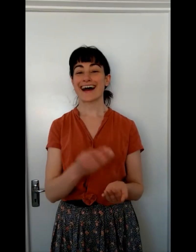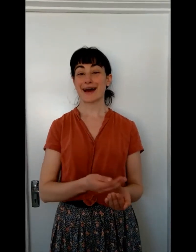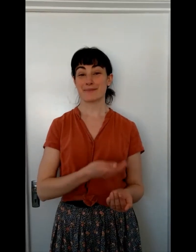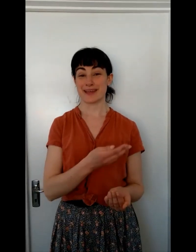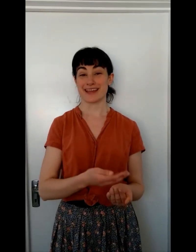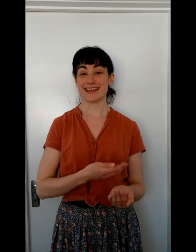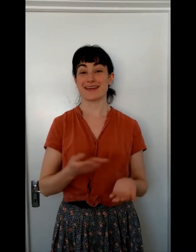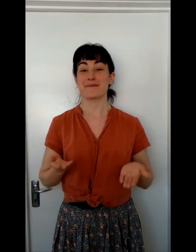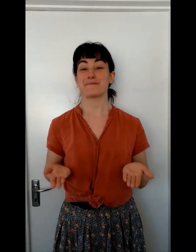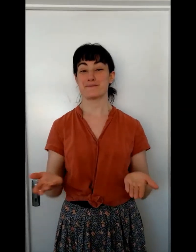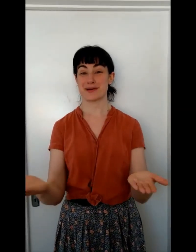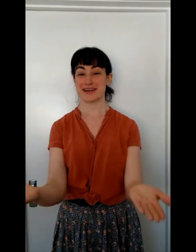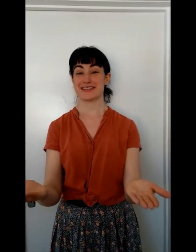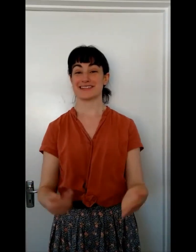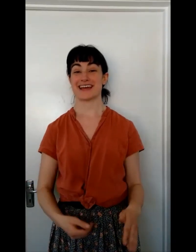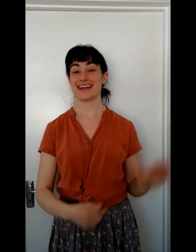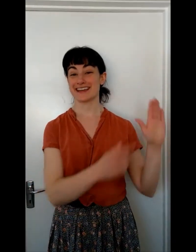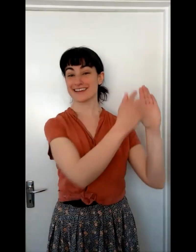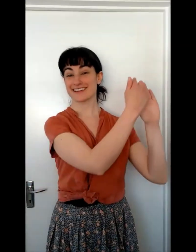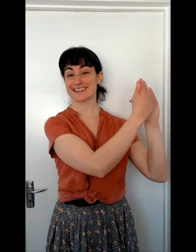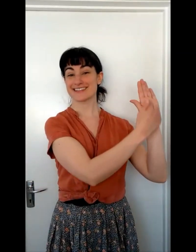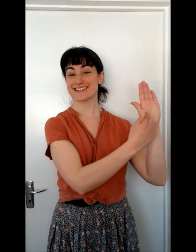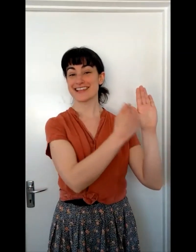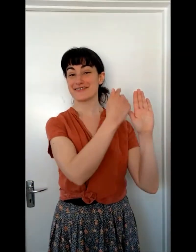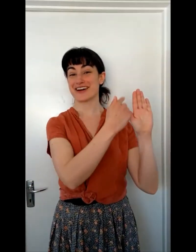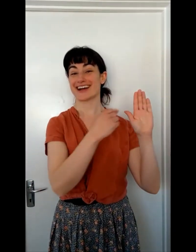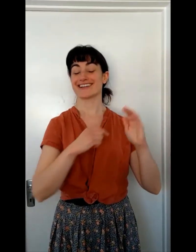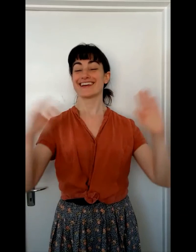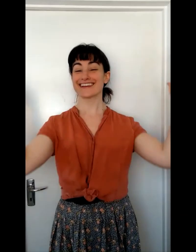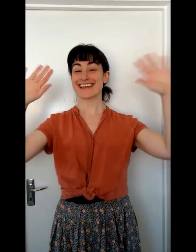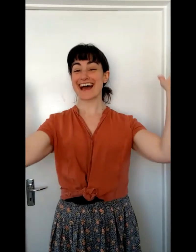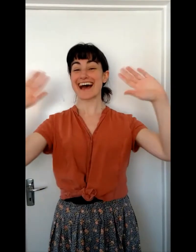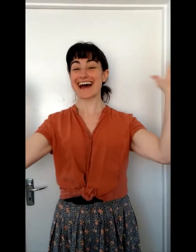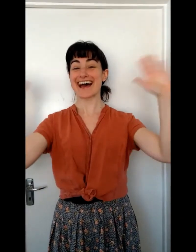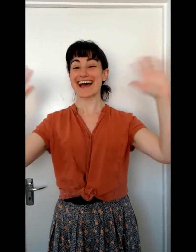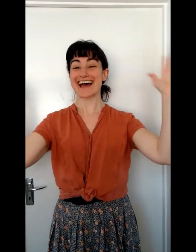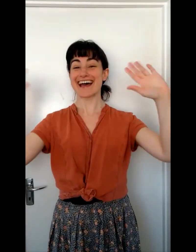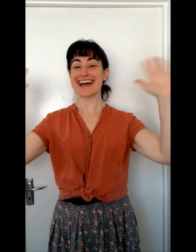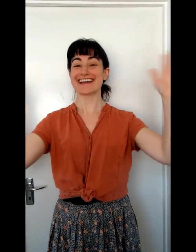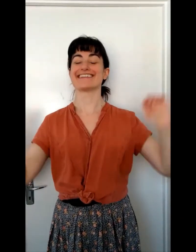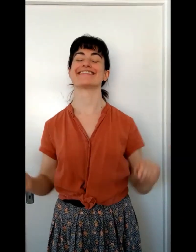Happy birthday, Jeevan. Yay!